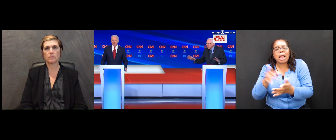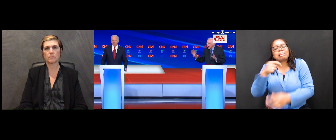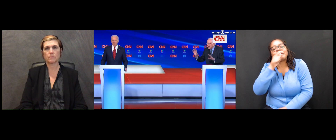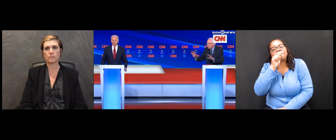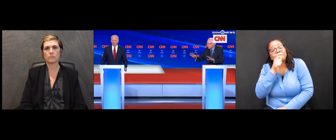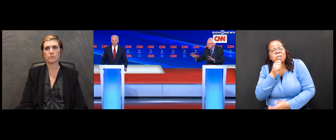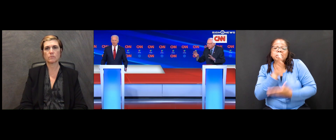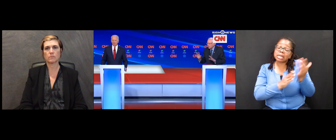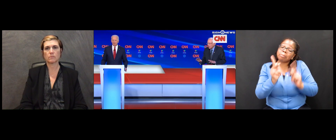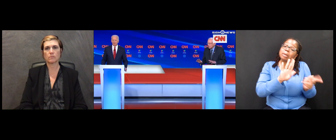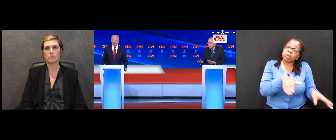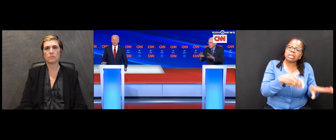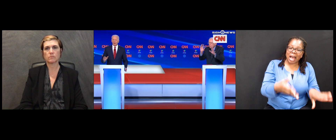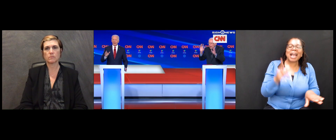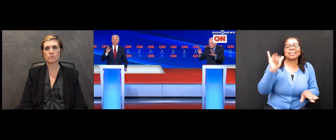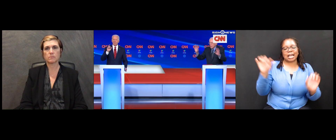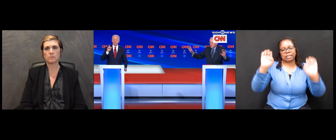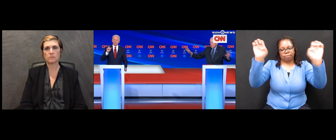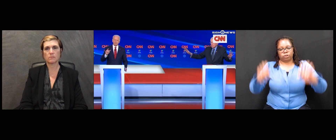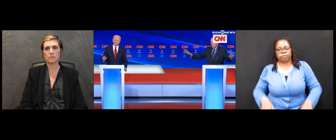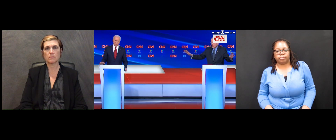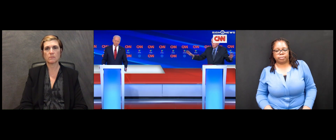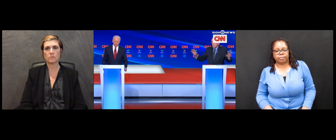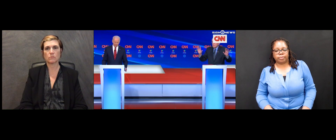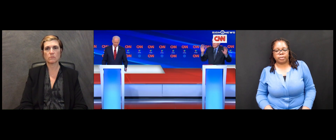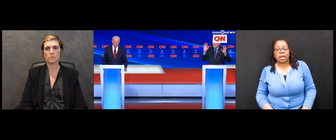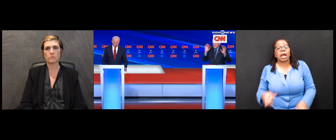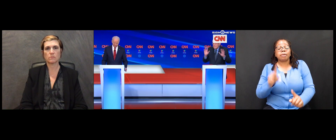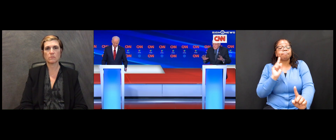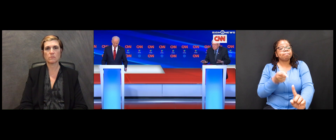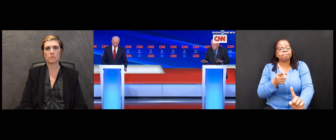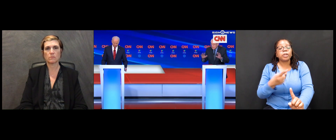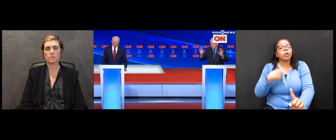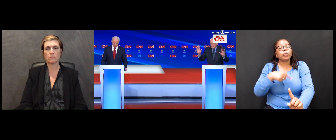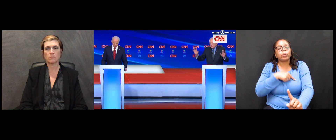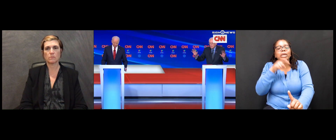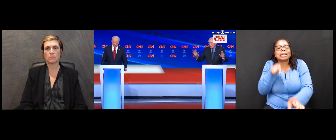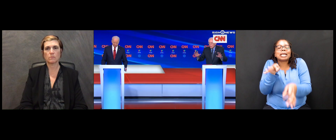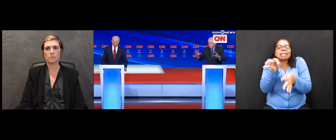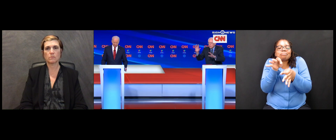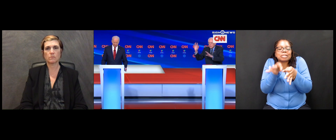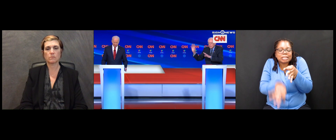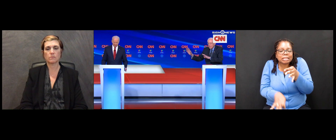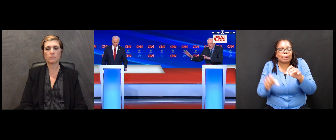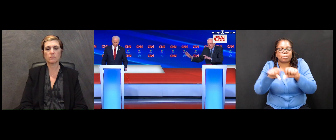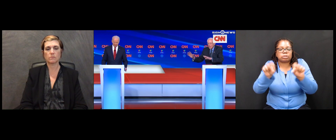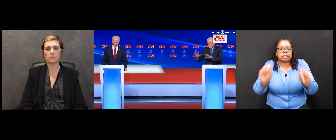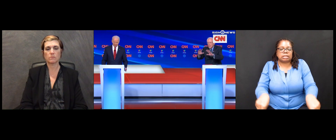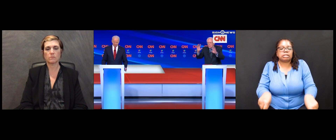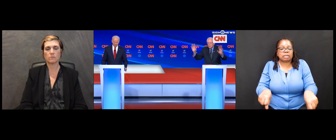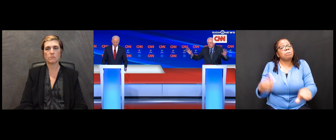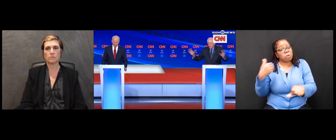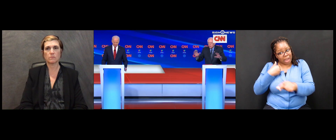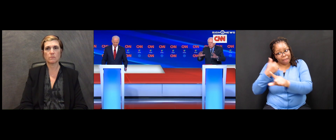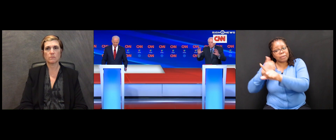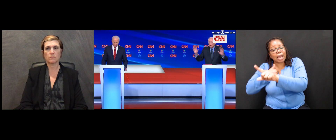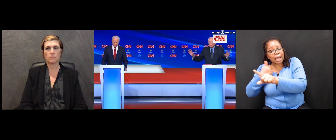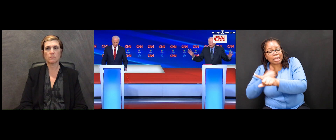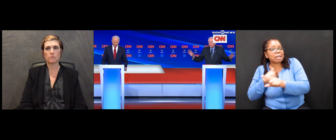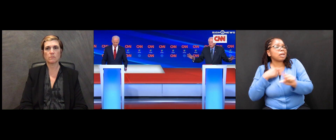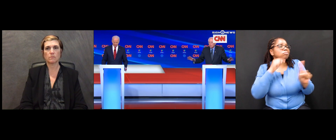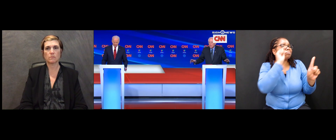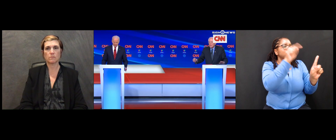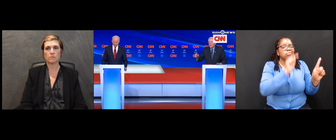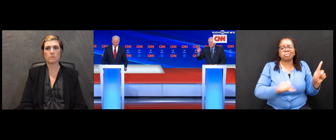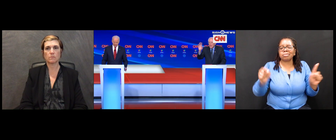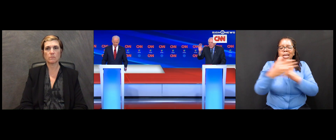Some die. I consider that a crisis. Bottom line is, we need a simple system which exists in Canada, exists in countries all